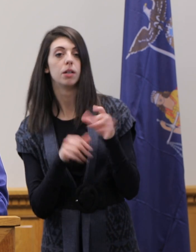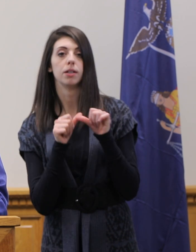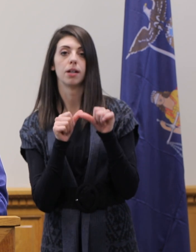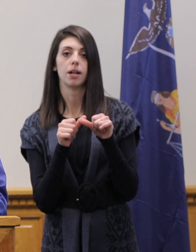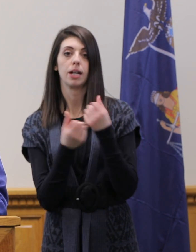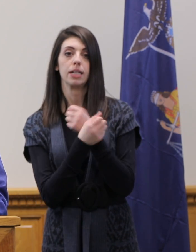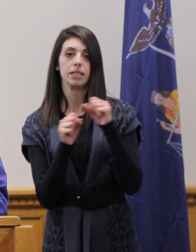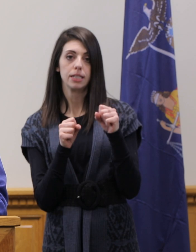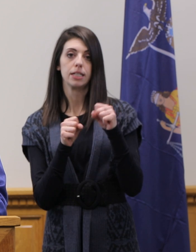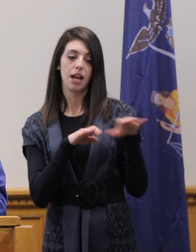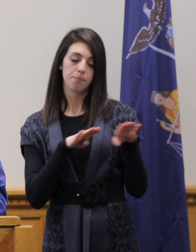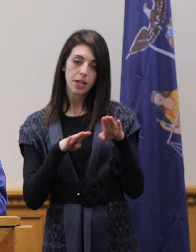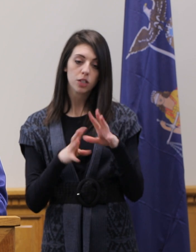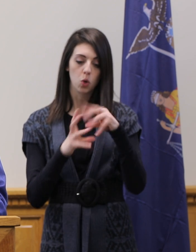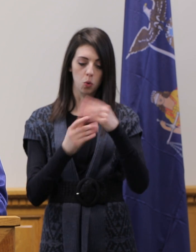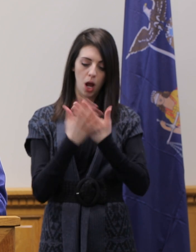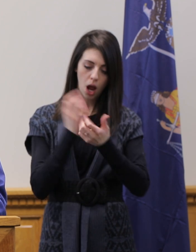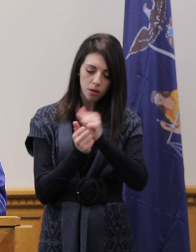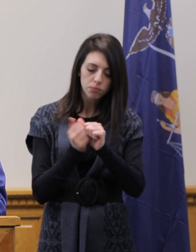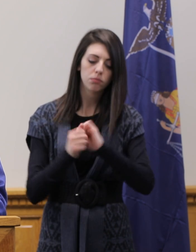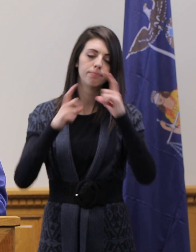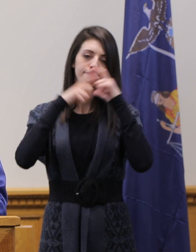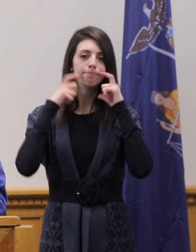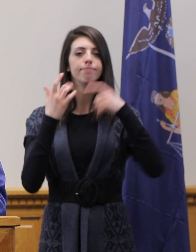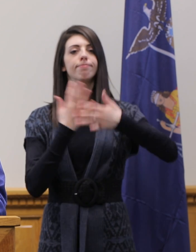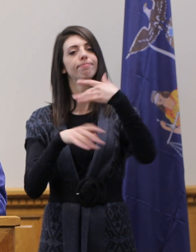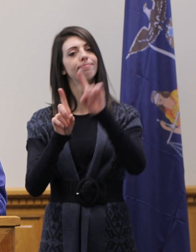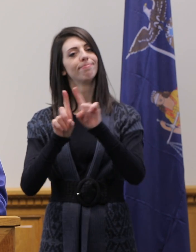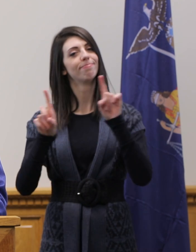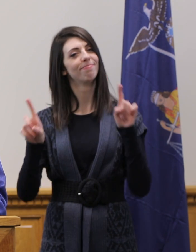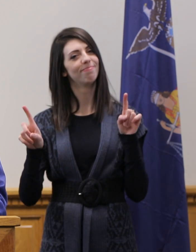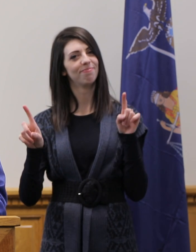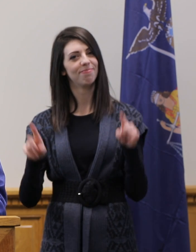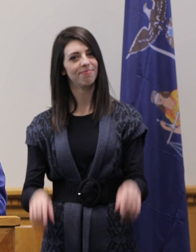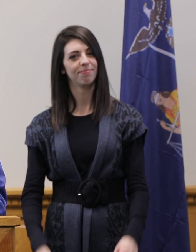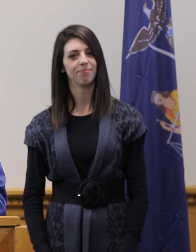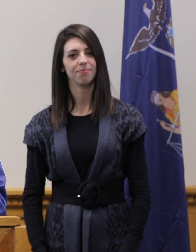maintain safe behaviors, including hand washing, face masking, and social distancing.